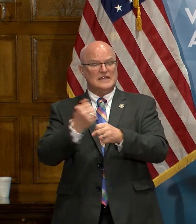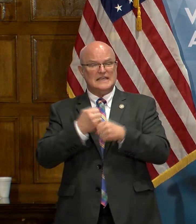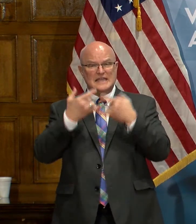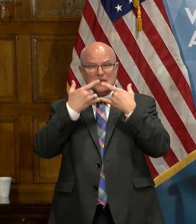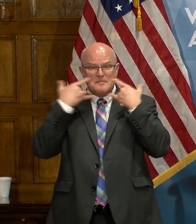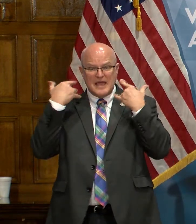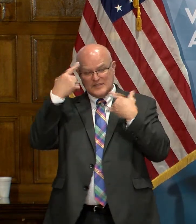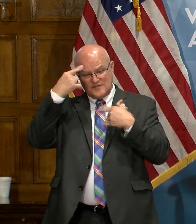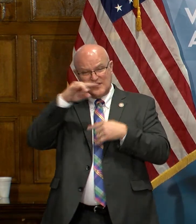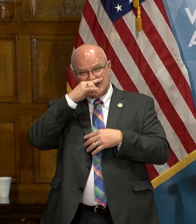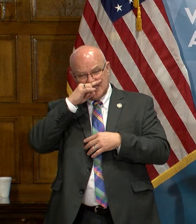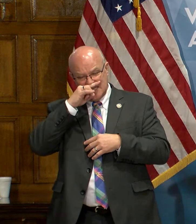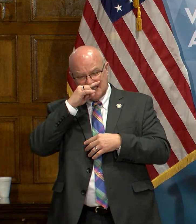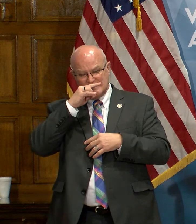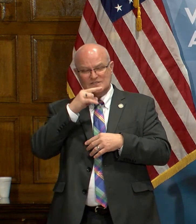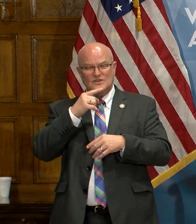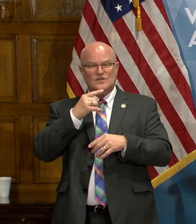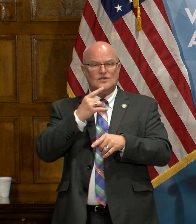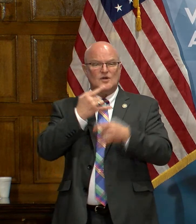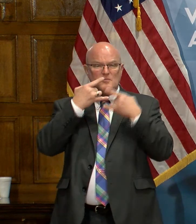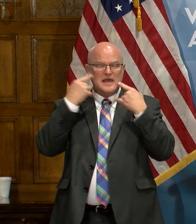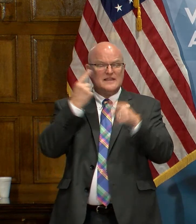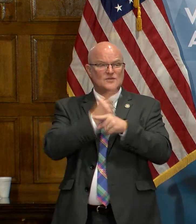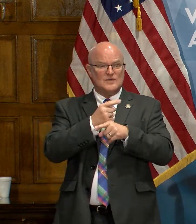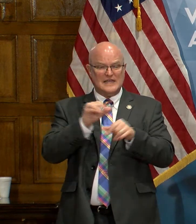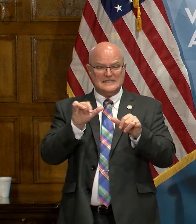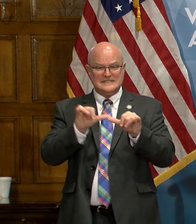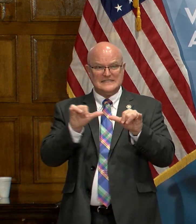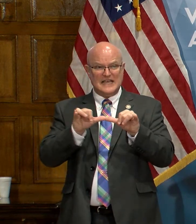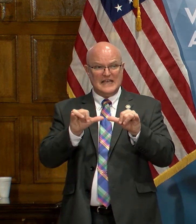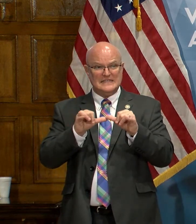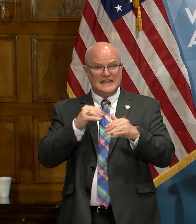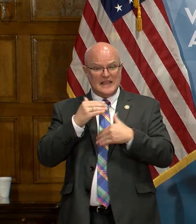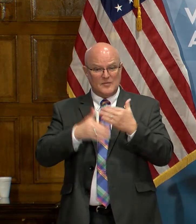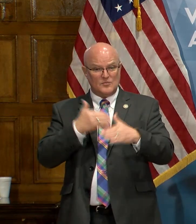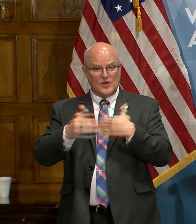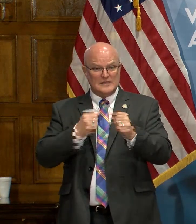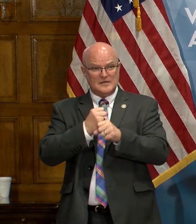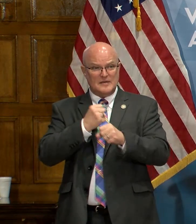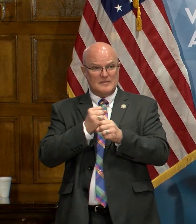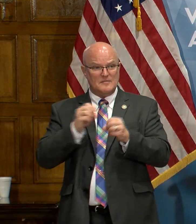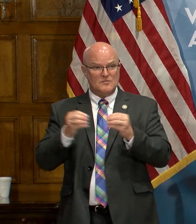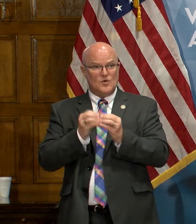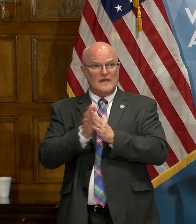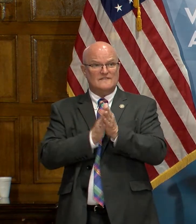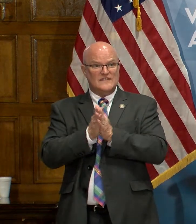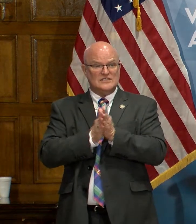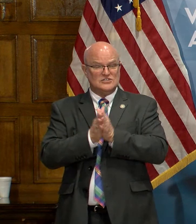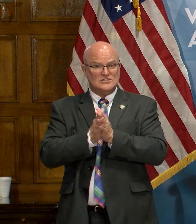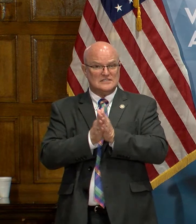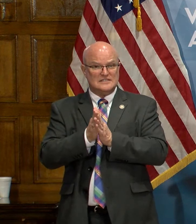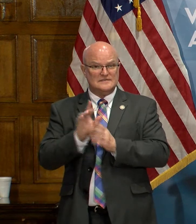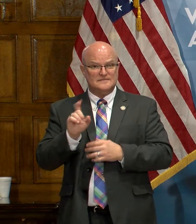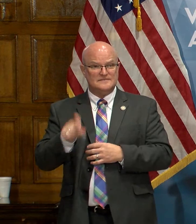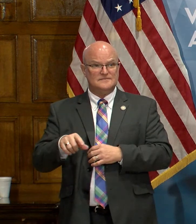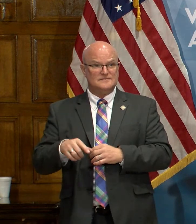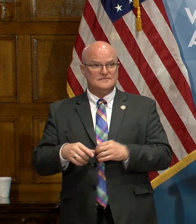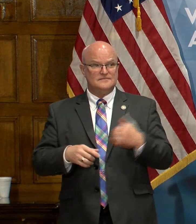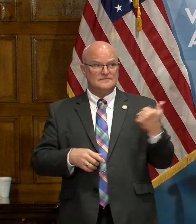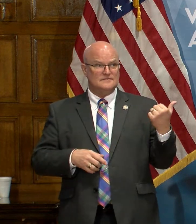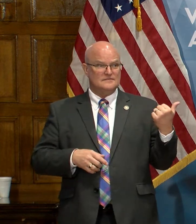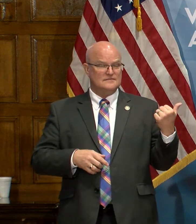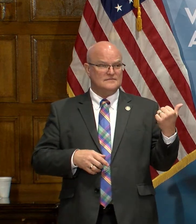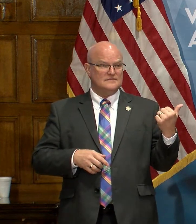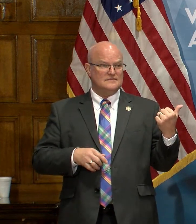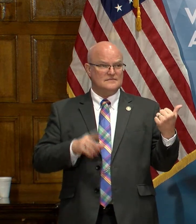to kids or getting masks in the right size to kids. Is there any way that that process is being made more efficient? I think